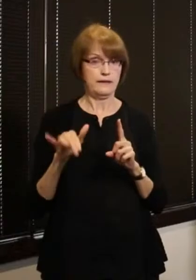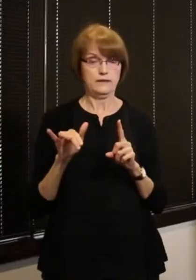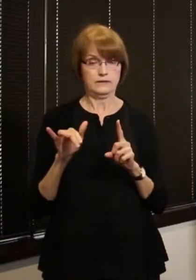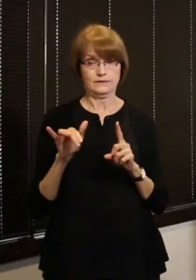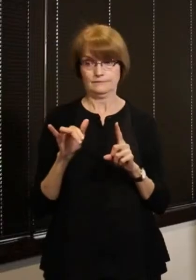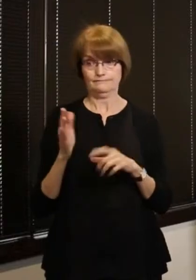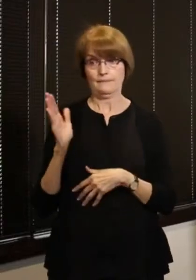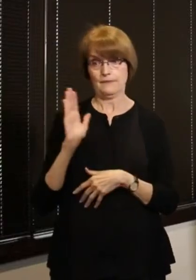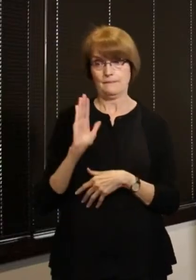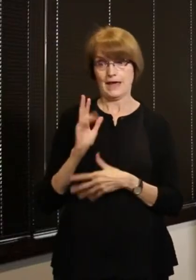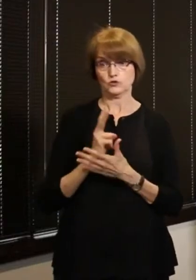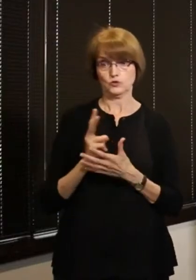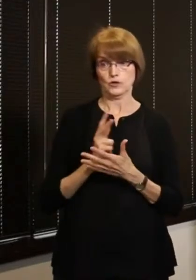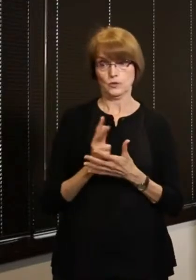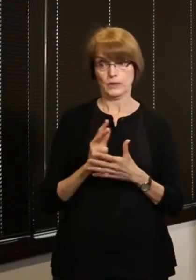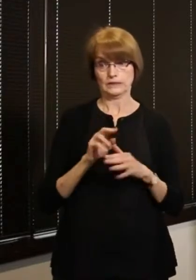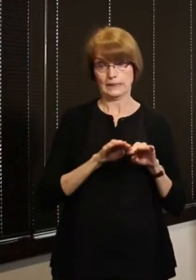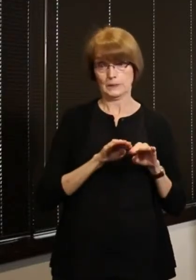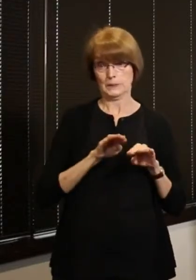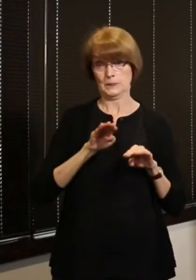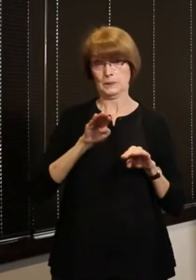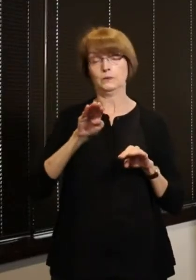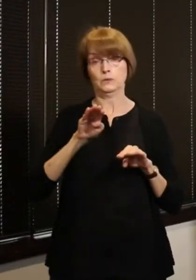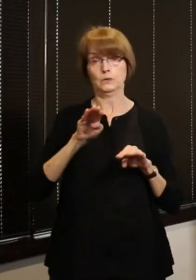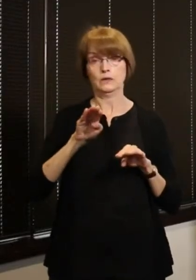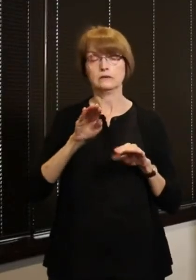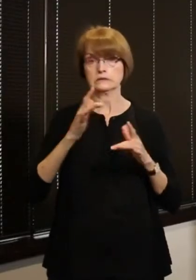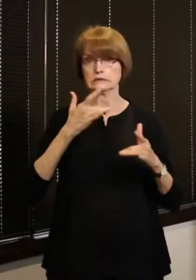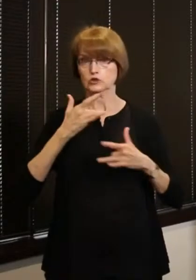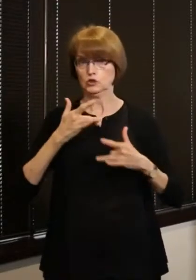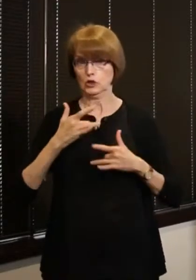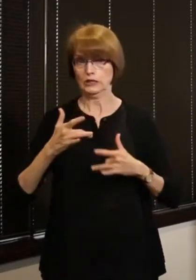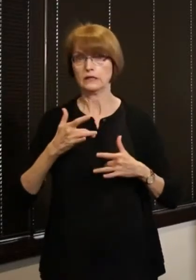over the past 2 to 3 weeks was really concerning.